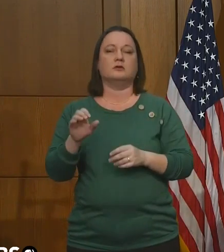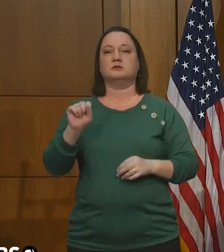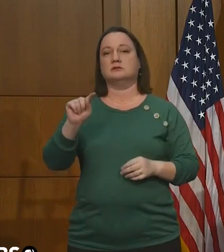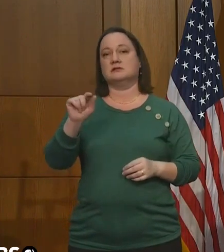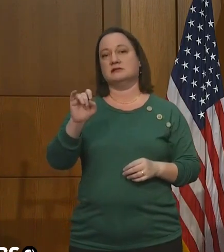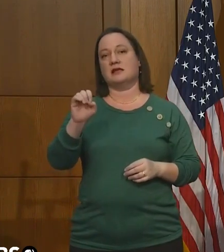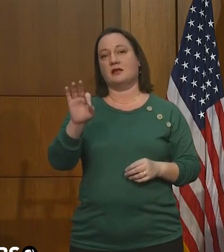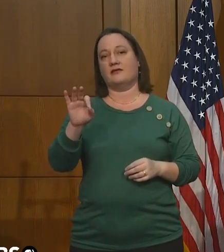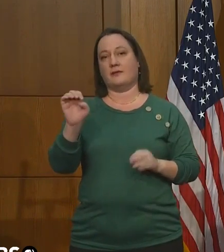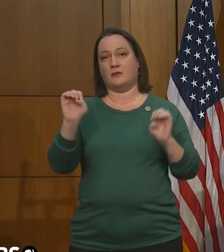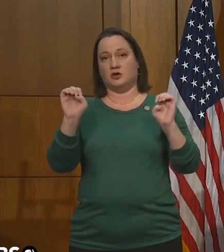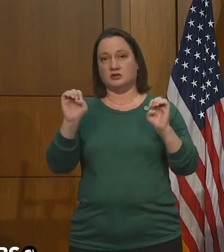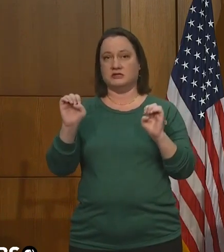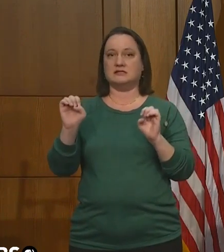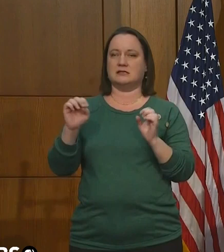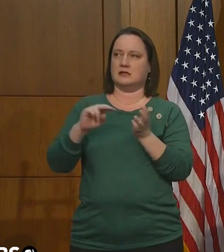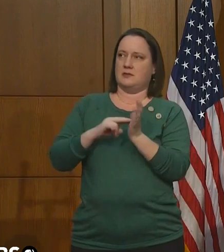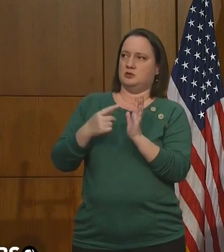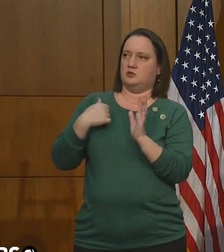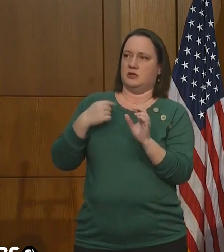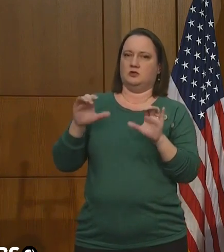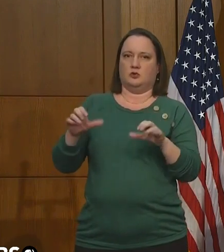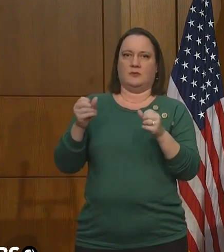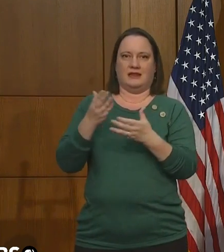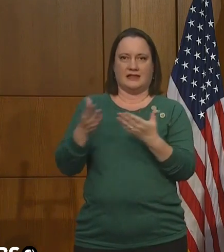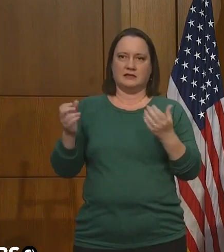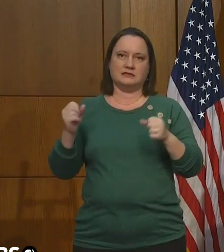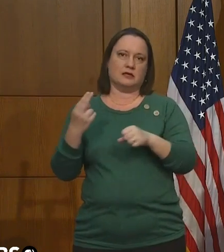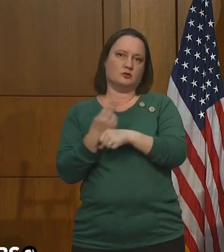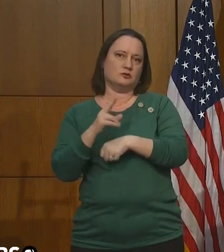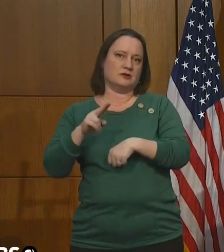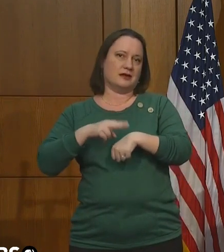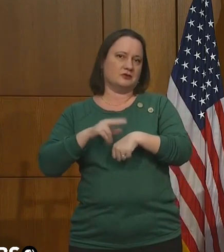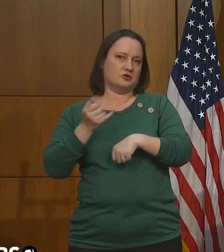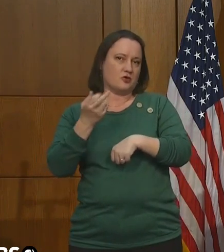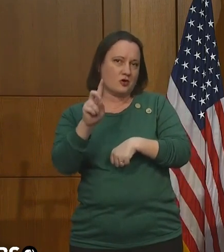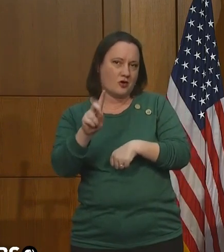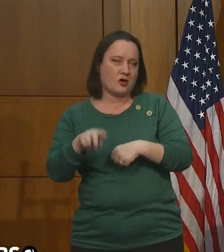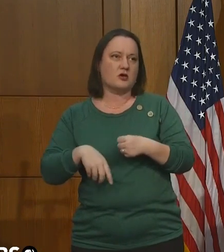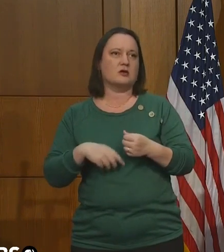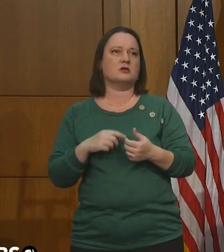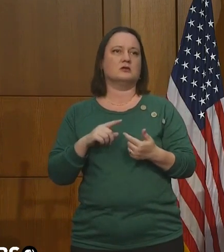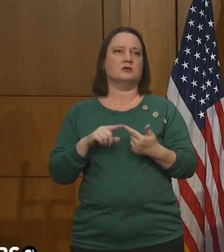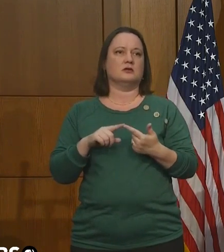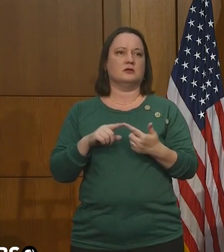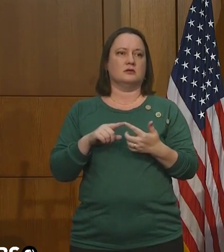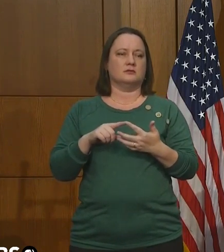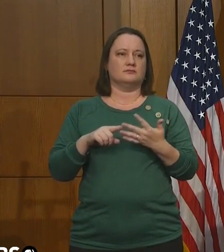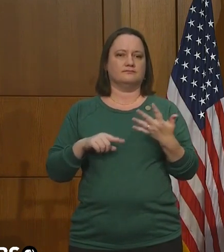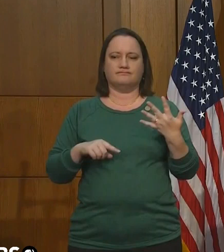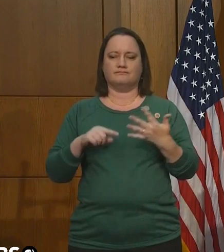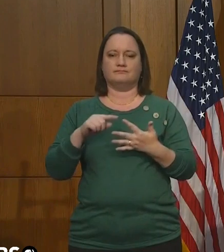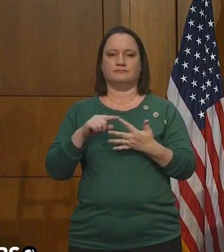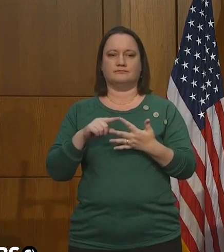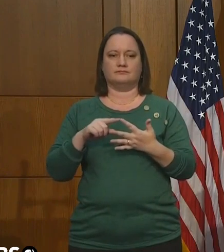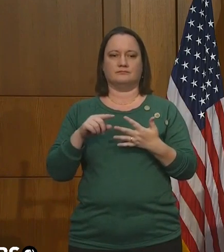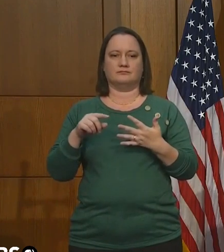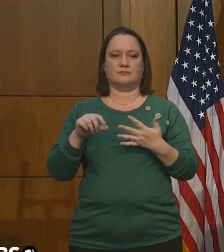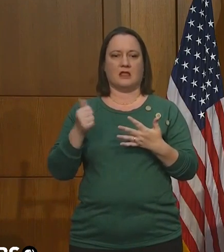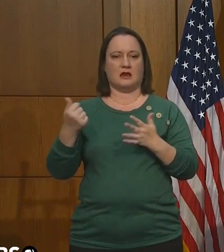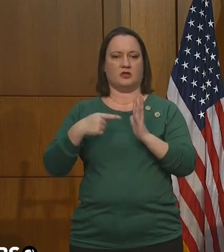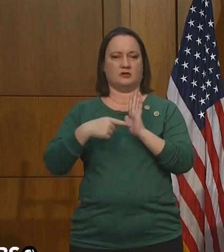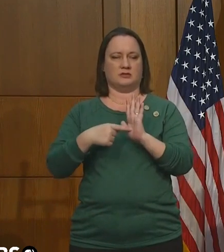us to do a lot of things. It allows us to use our National Guard, as you know. It also allows, I'll give you